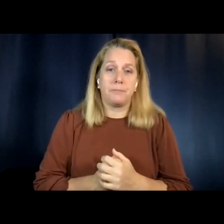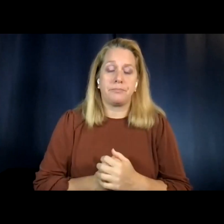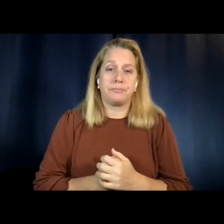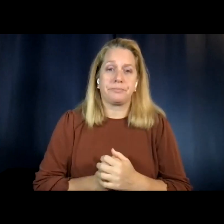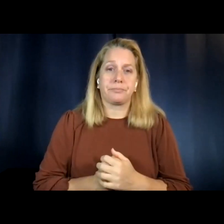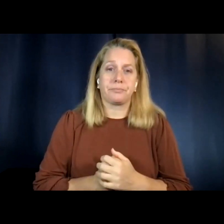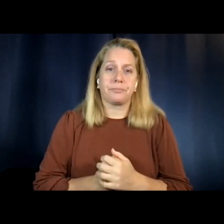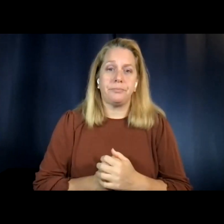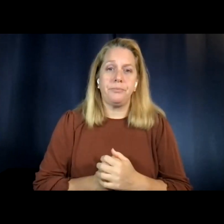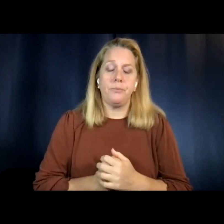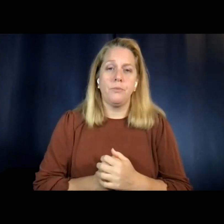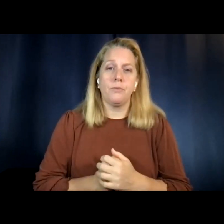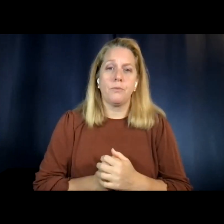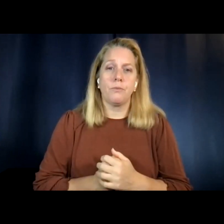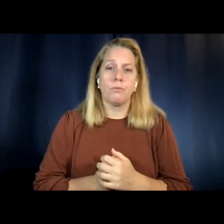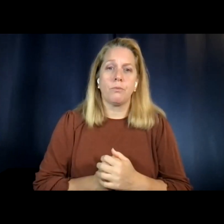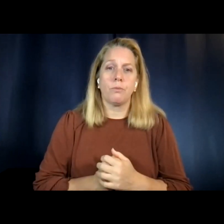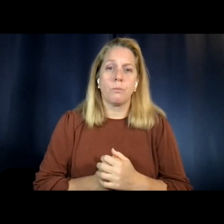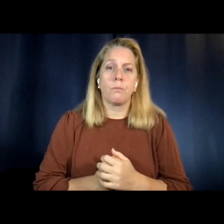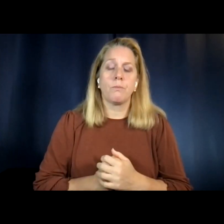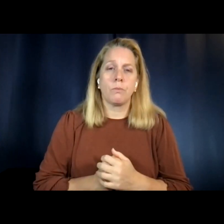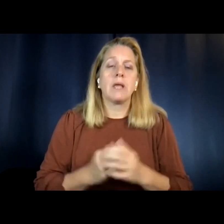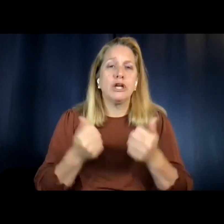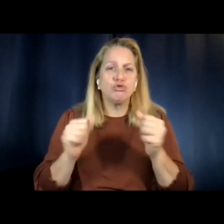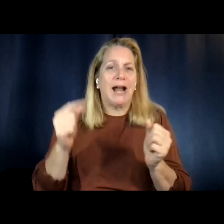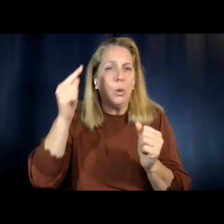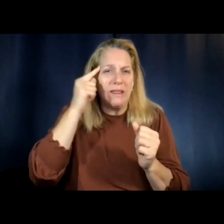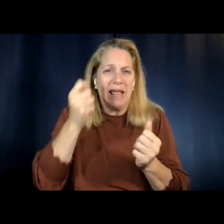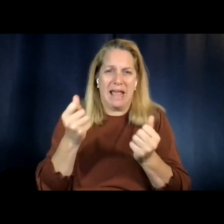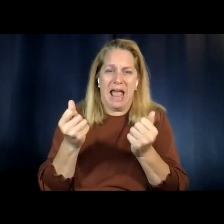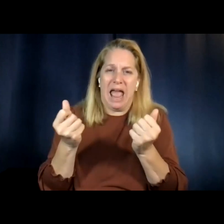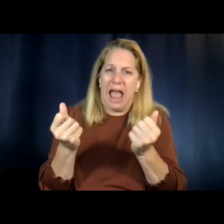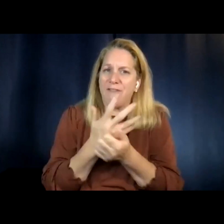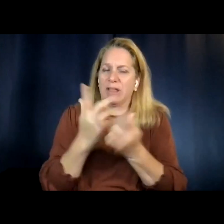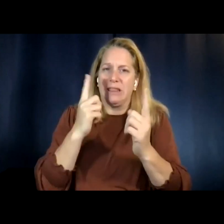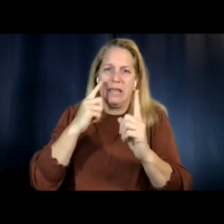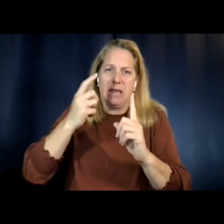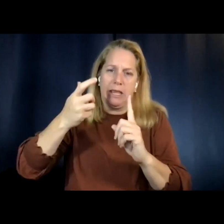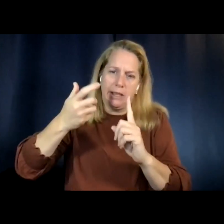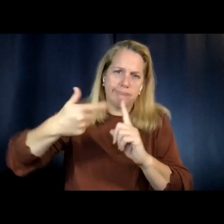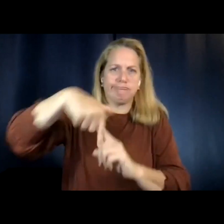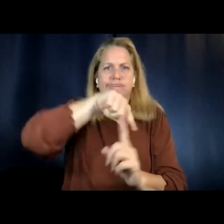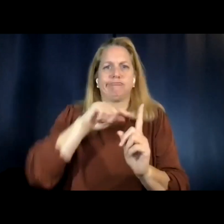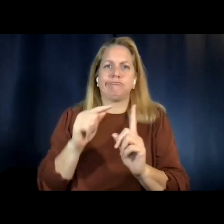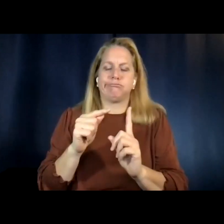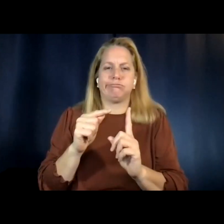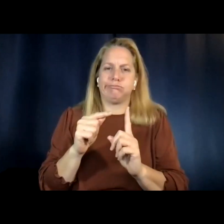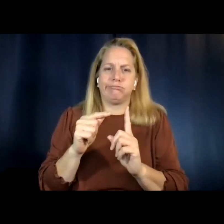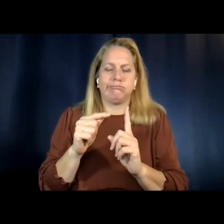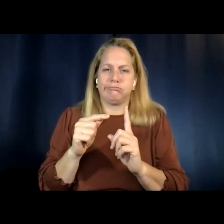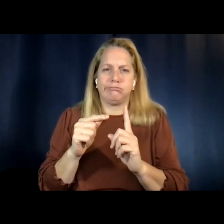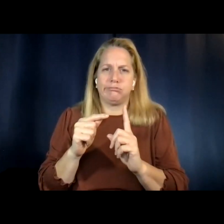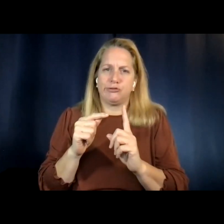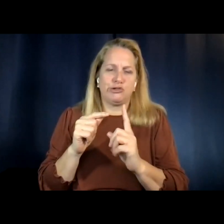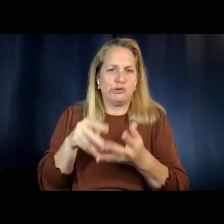And try to think everything surrounded to kind of set that